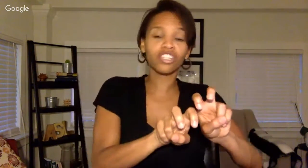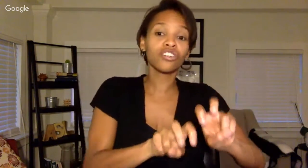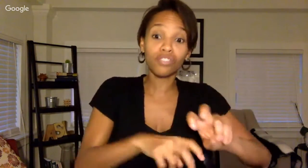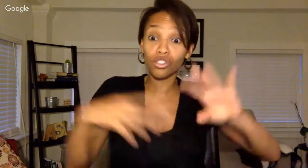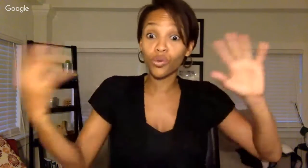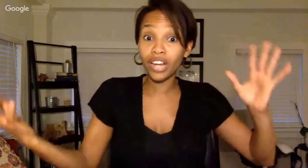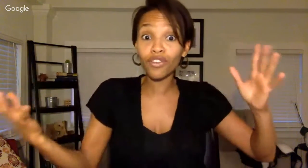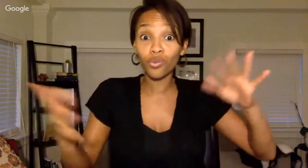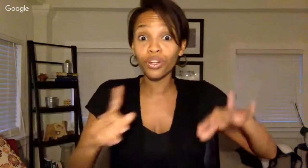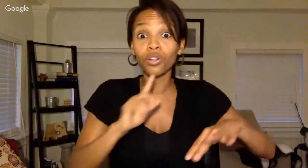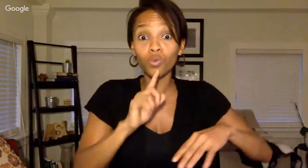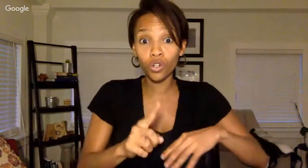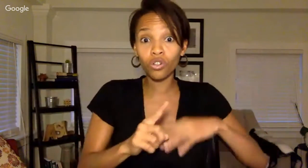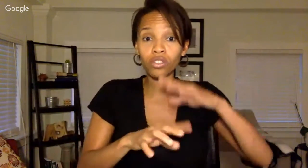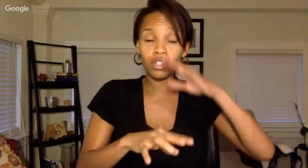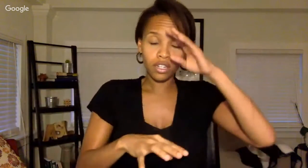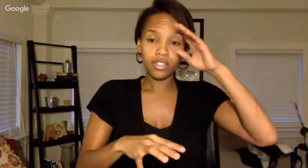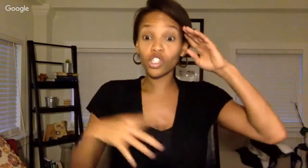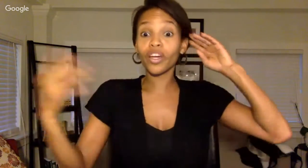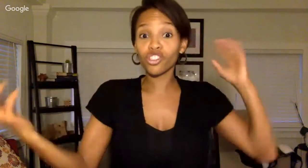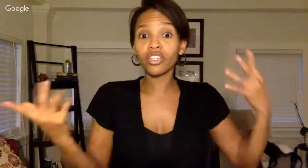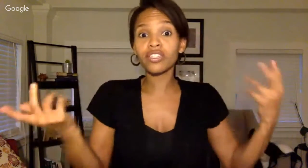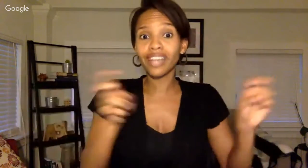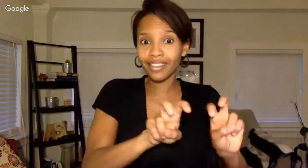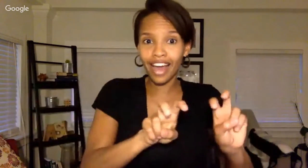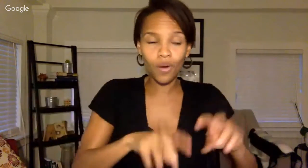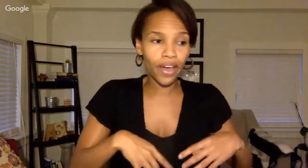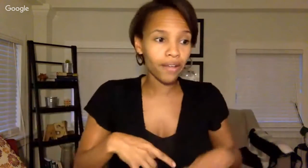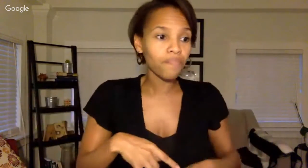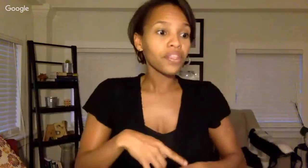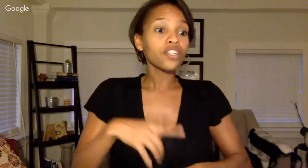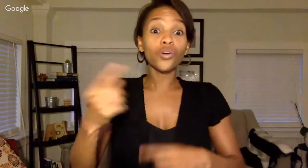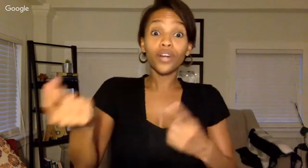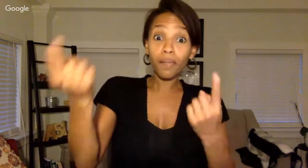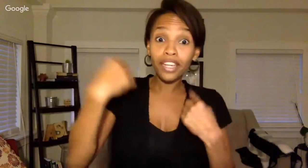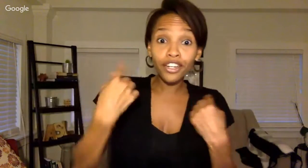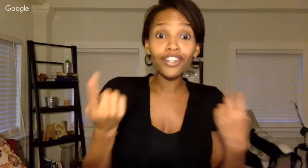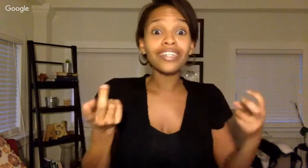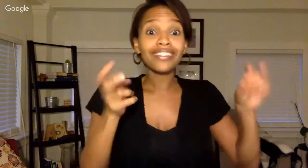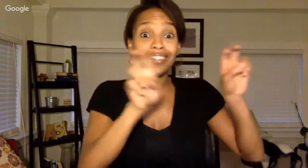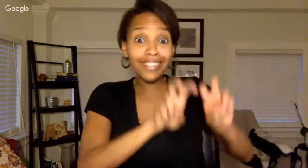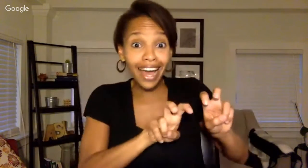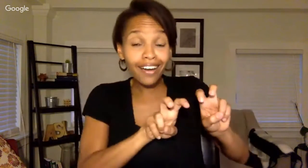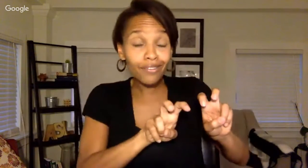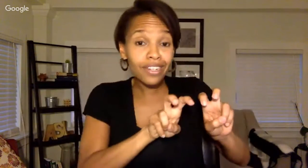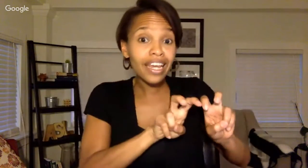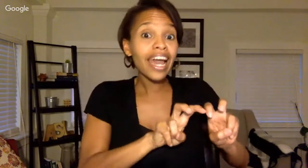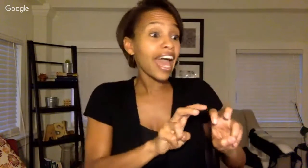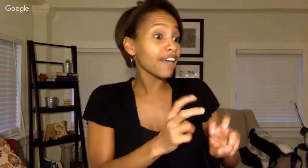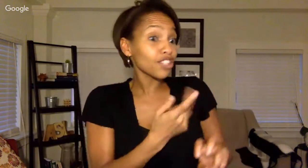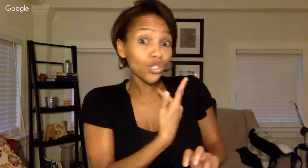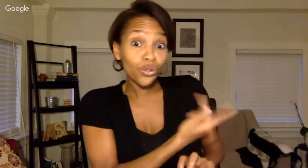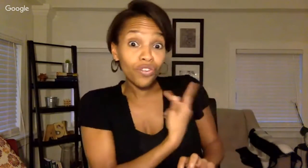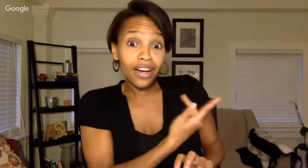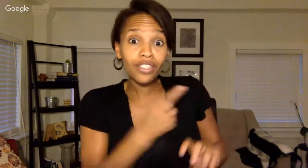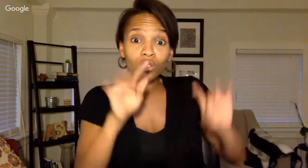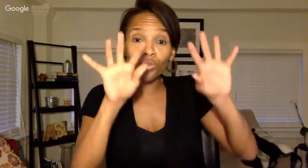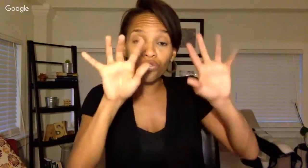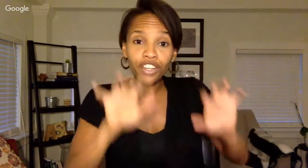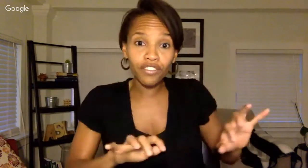looked. So whatever the real world situation is, sign it that way. So come here, sit down, and the 2 of us will fill